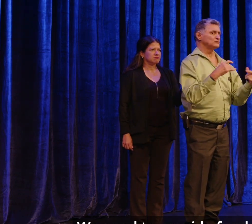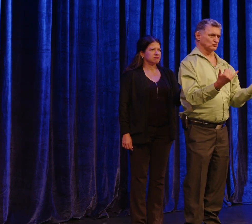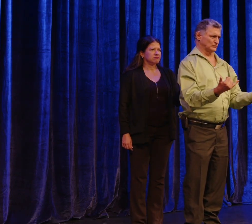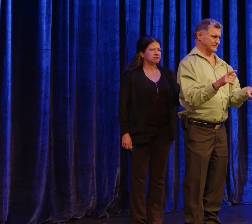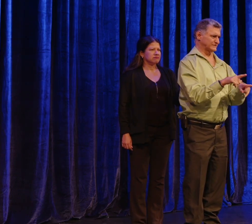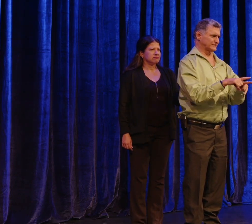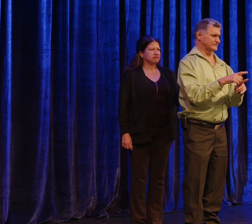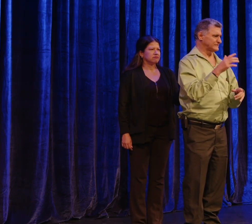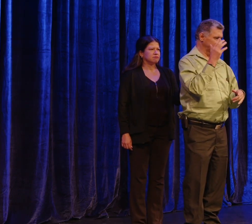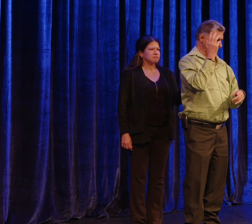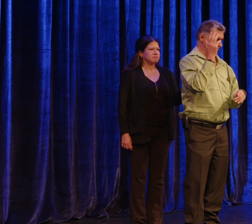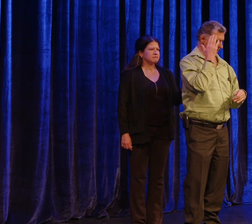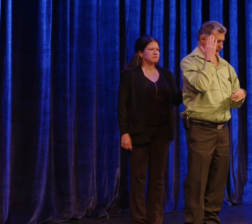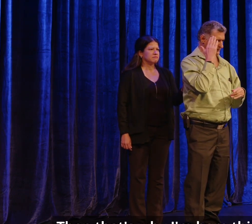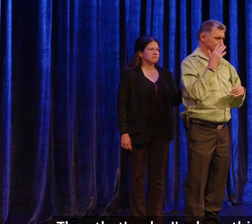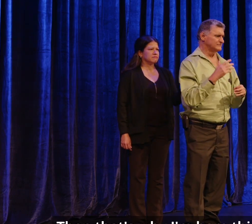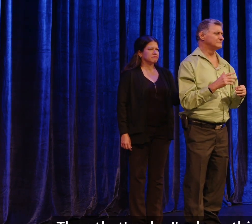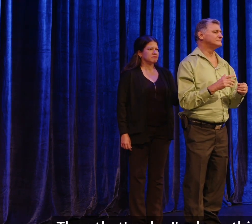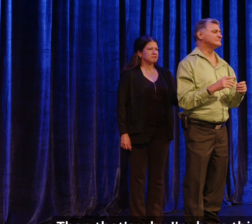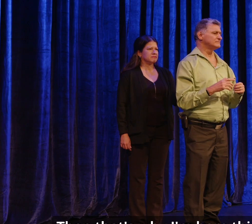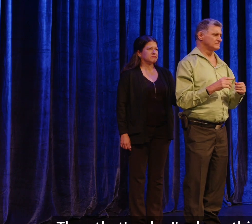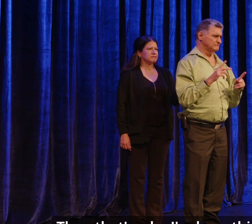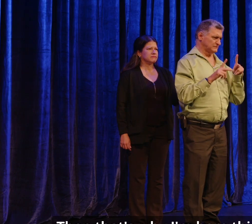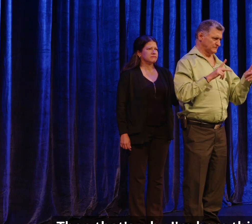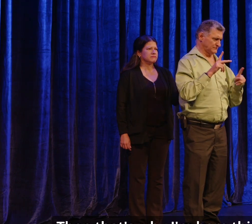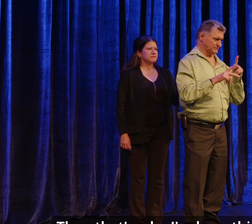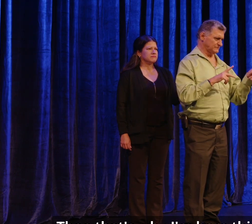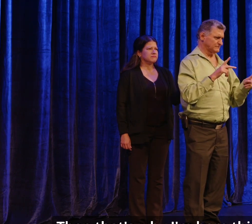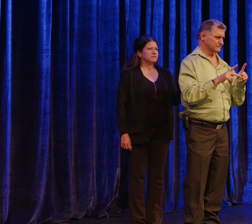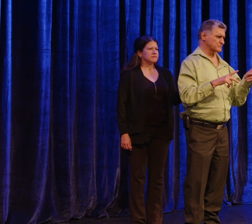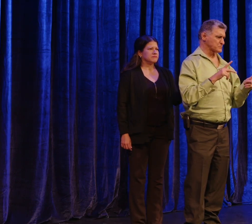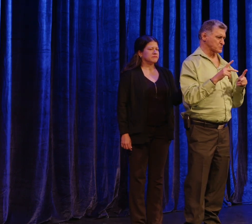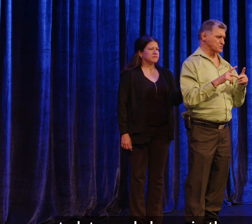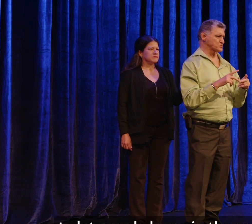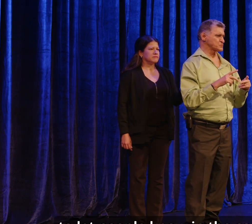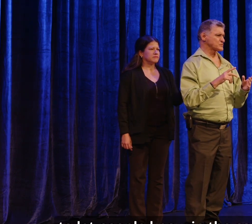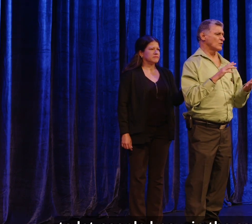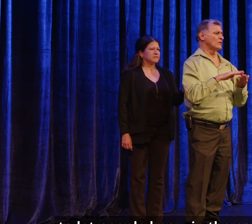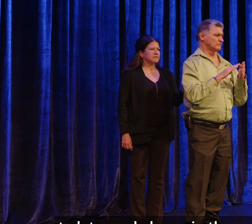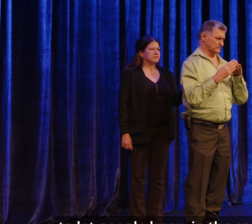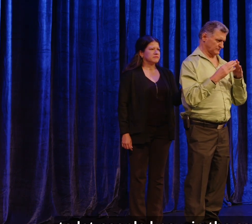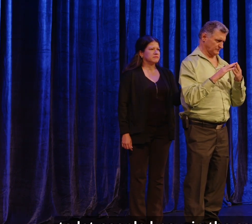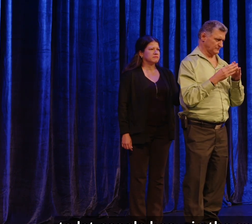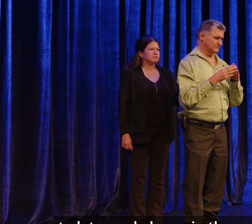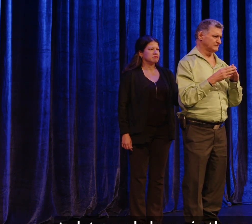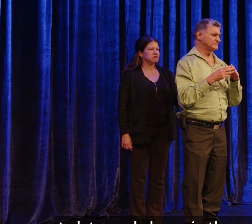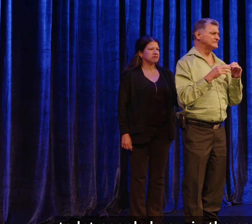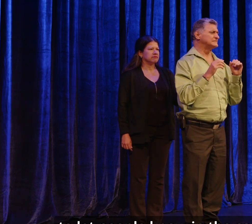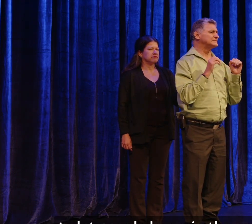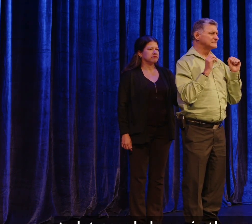fundraising. Then that's why I'm here this evening, to let people know in the community,